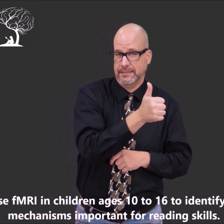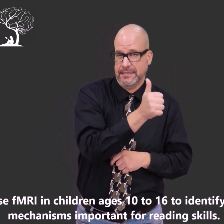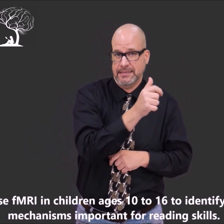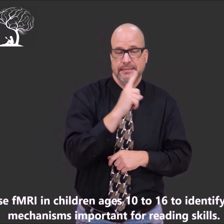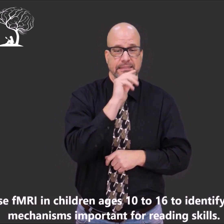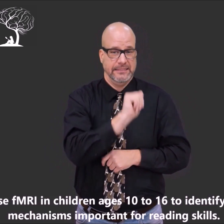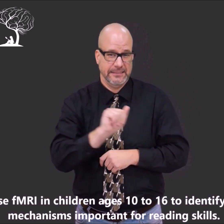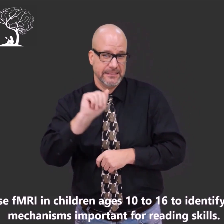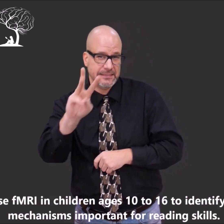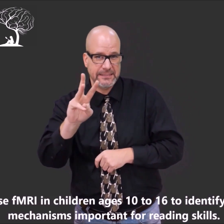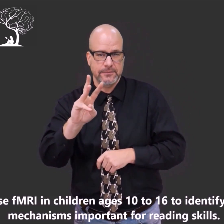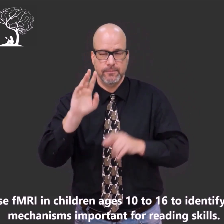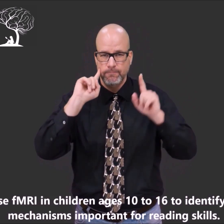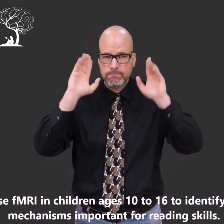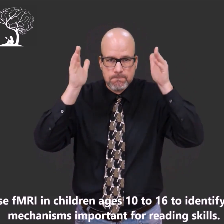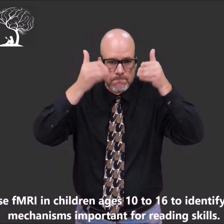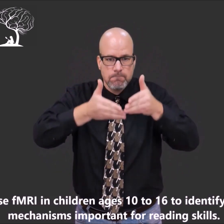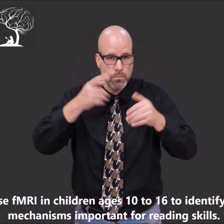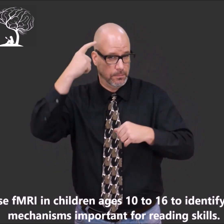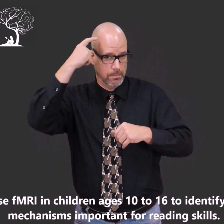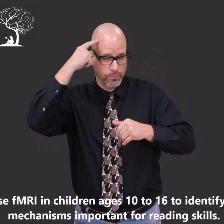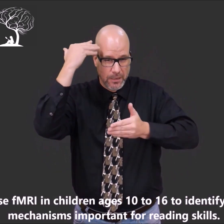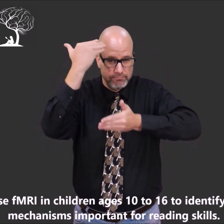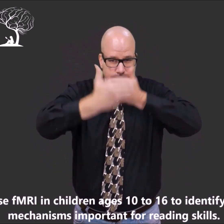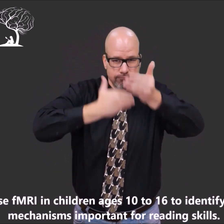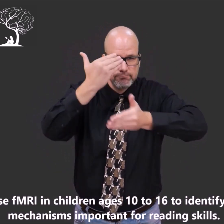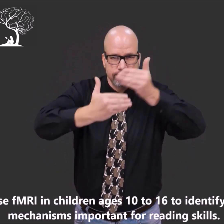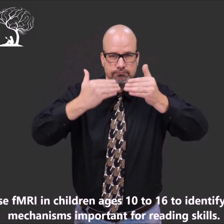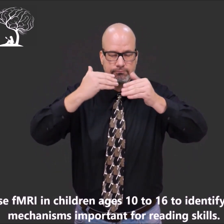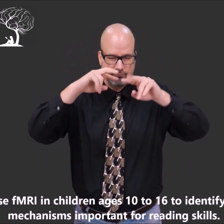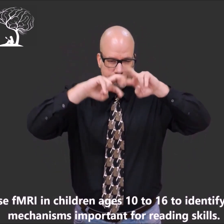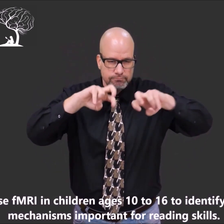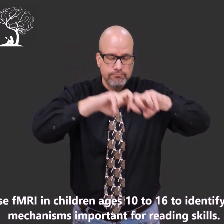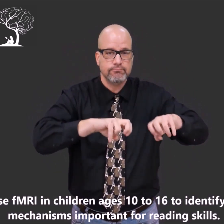brain mechanisms important for reading skills.